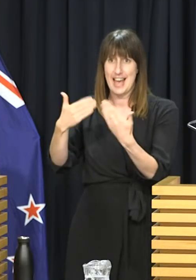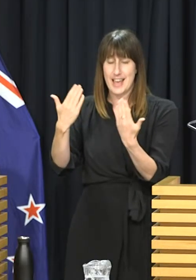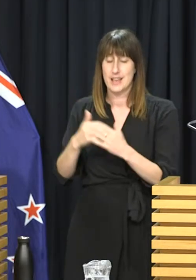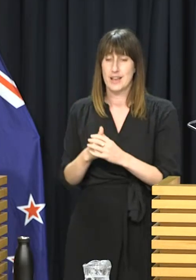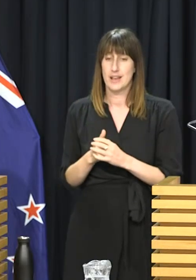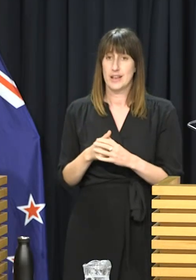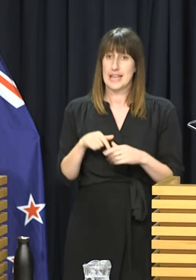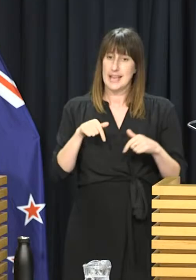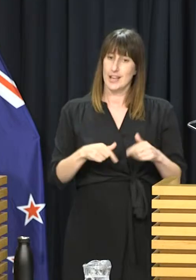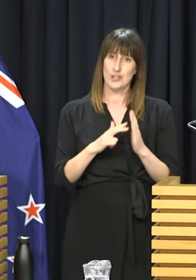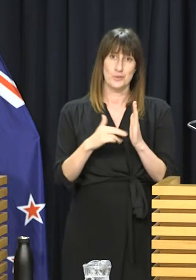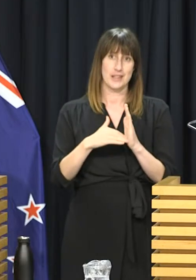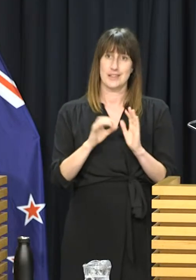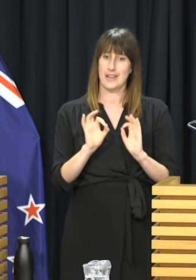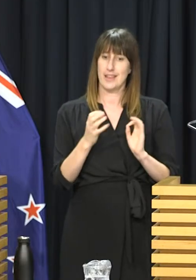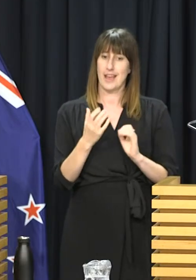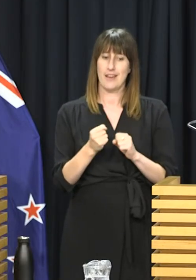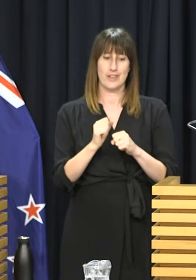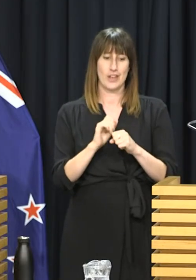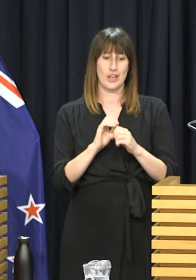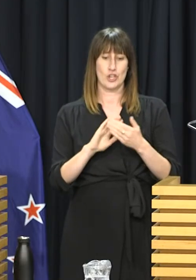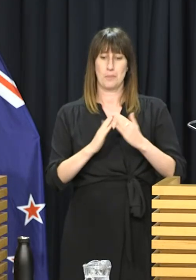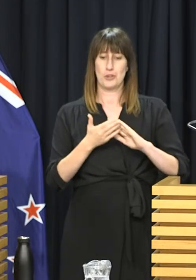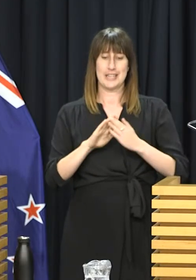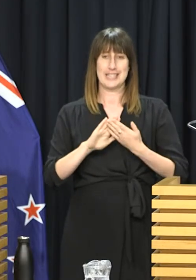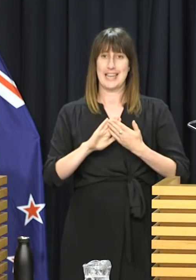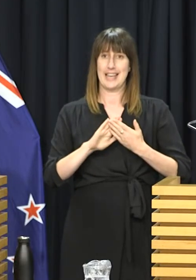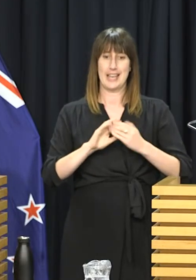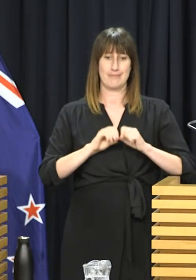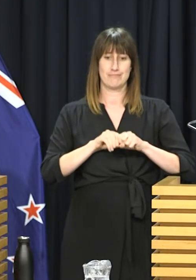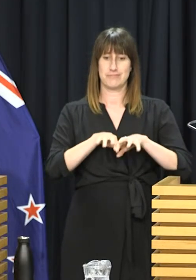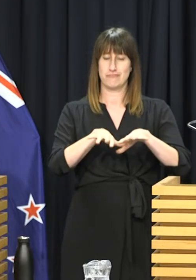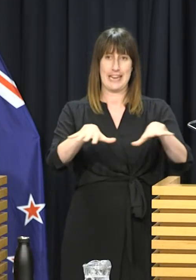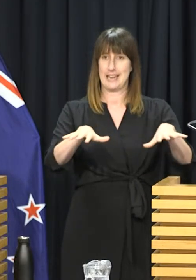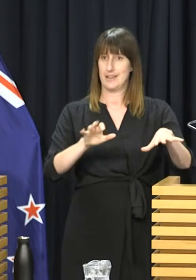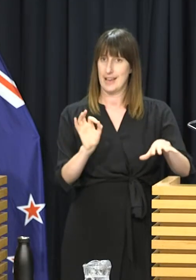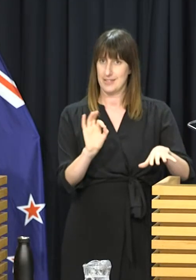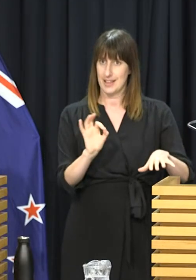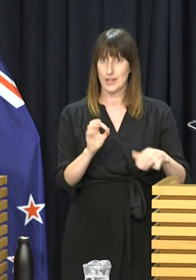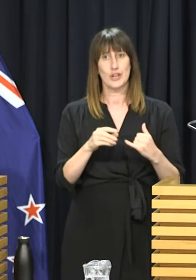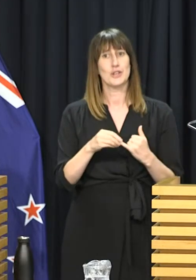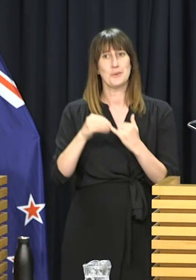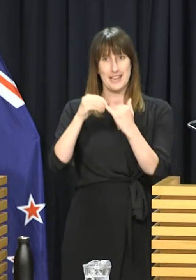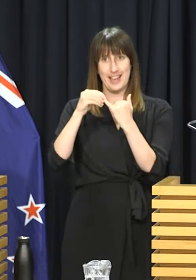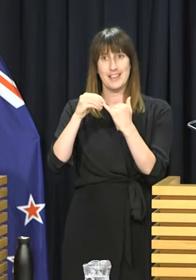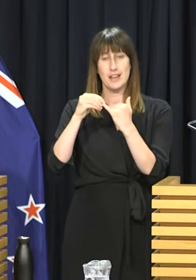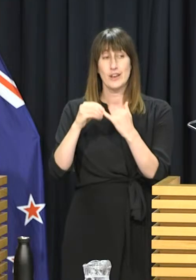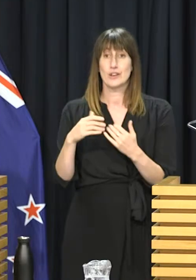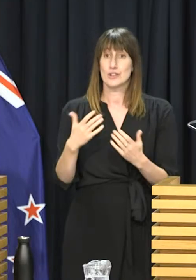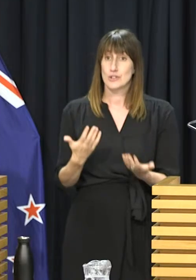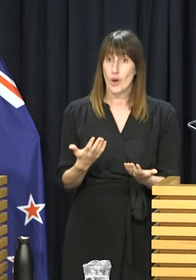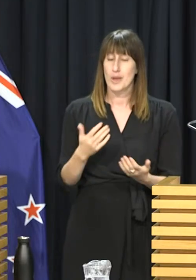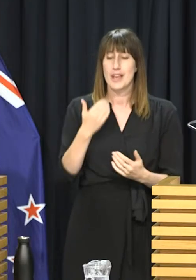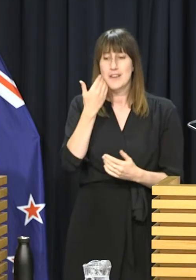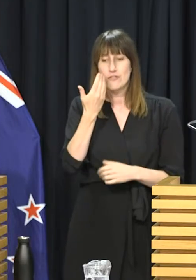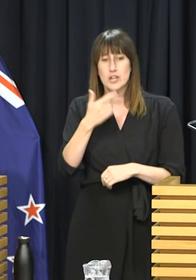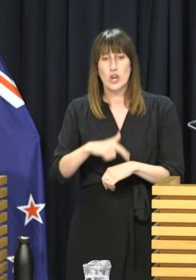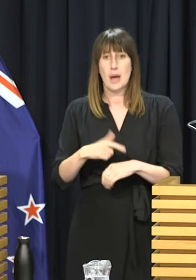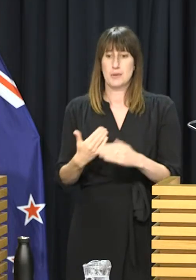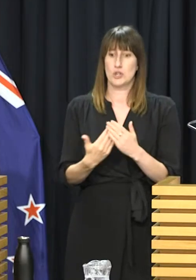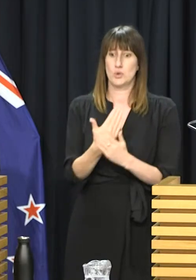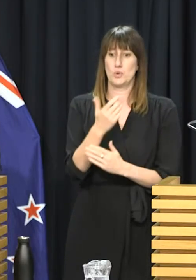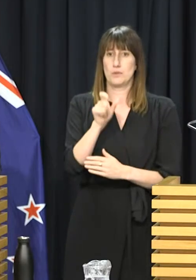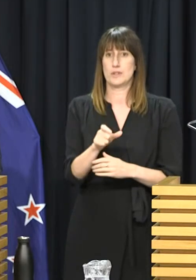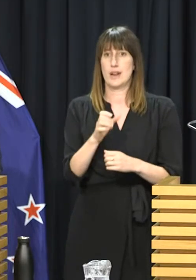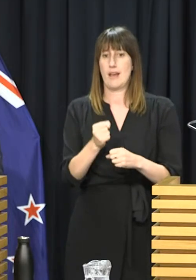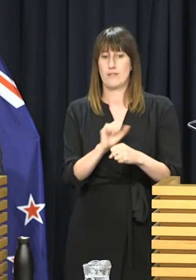have community transmission in New Zealand, we're quite unique, and as Dr. Bloomfield has pointed out, each new case we get actually helps us to understand a little bit